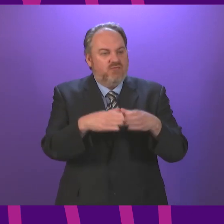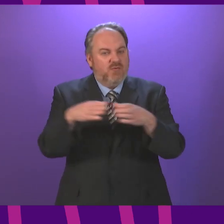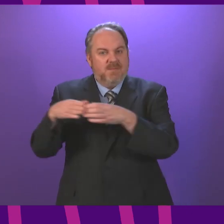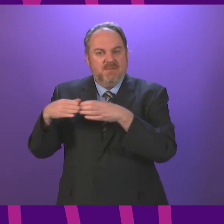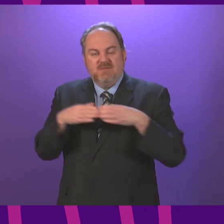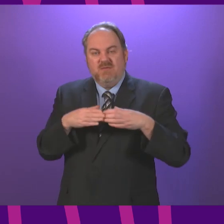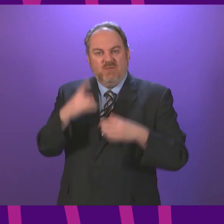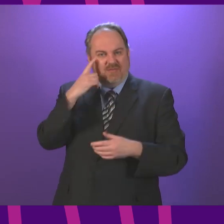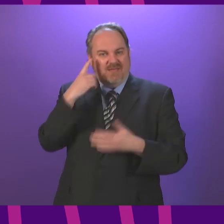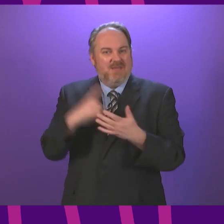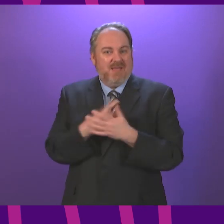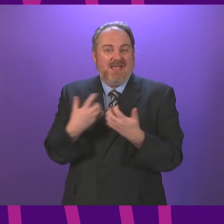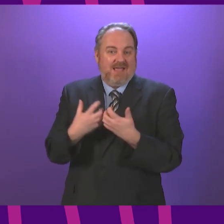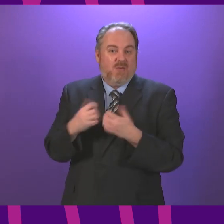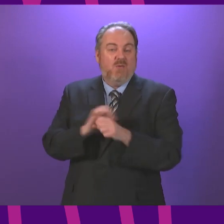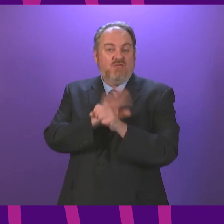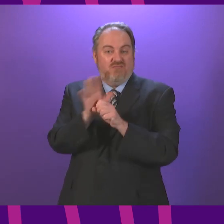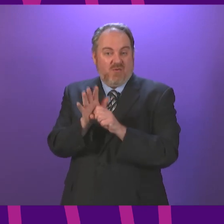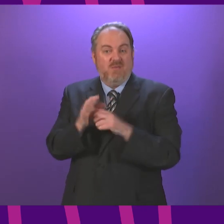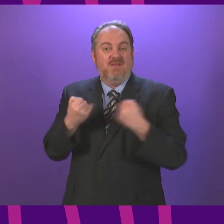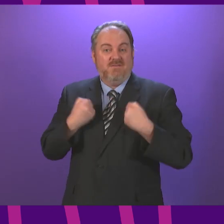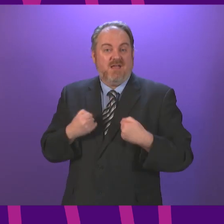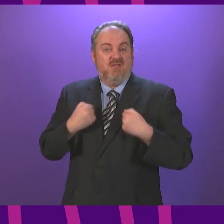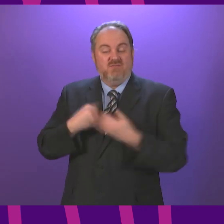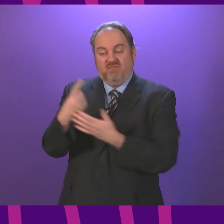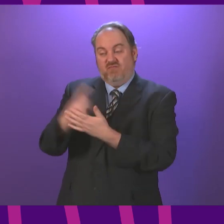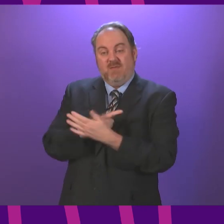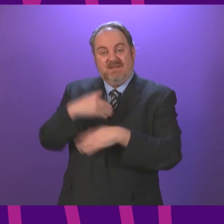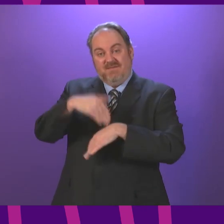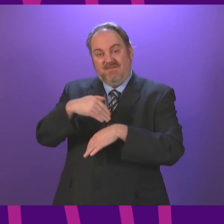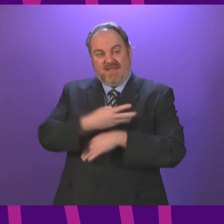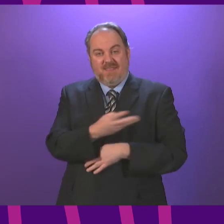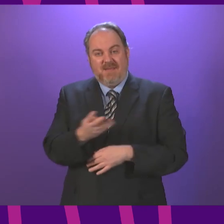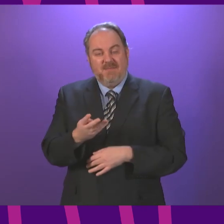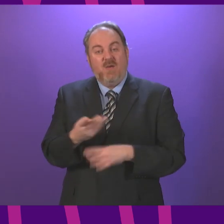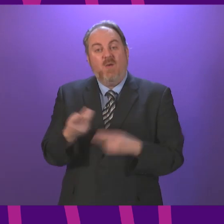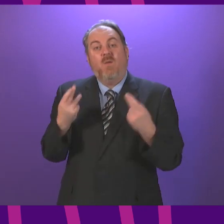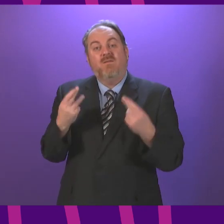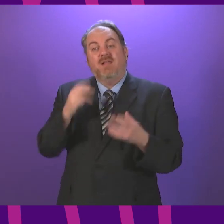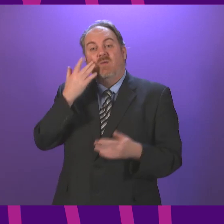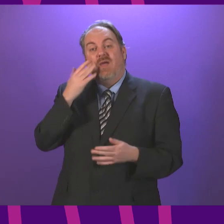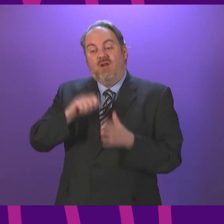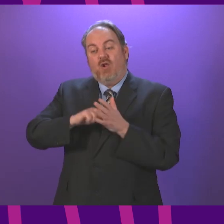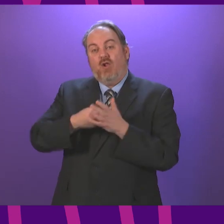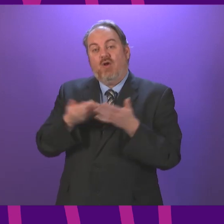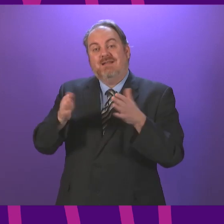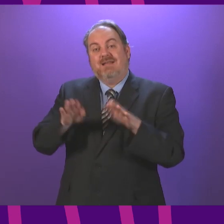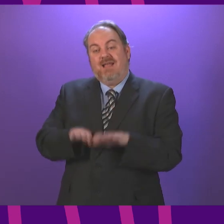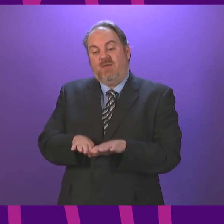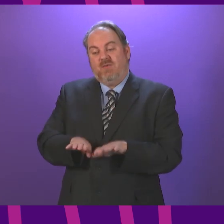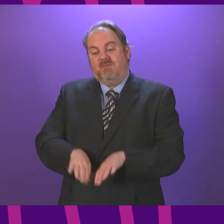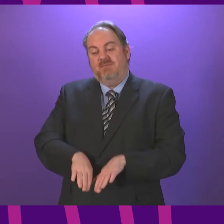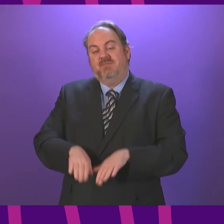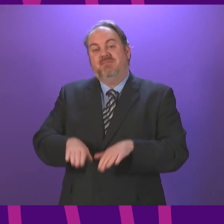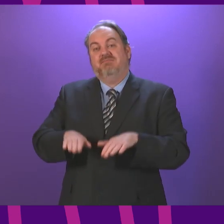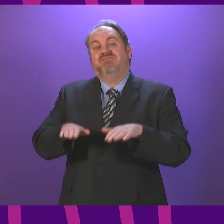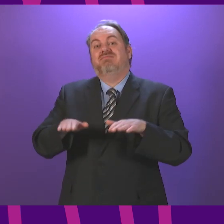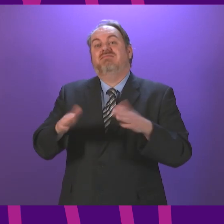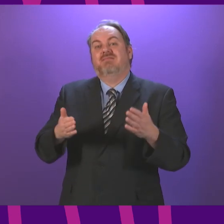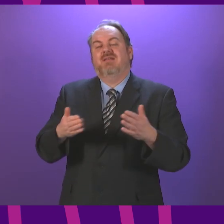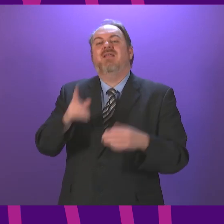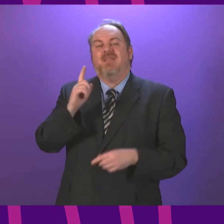impact of restrictions and how we can best support them as we hopefully come out of lockdown. will ask the Culture Secretary